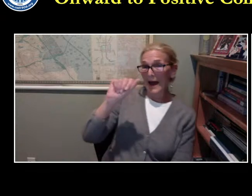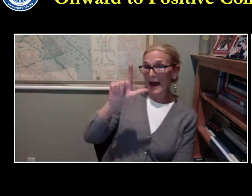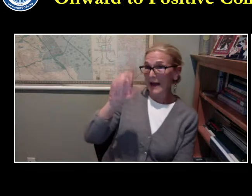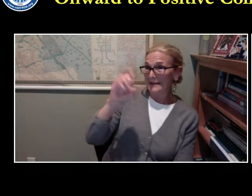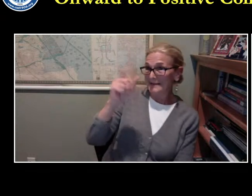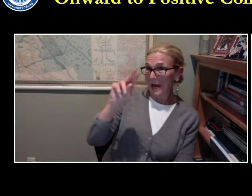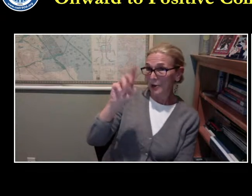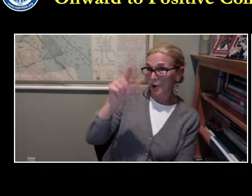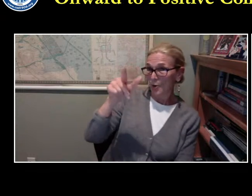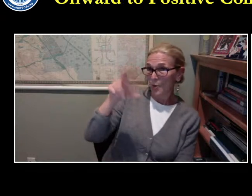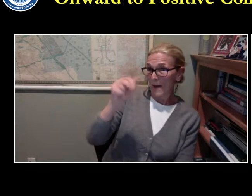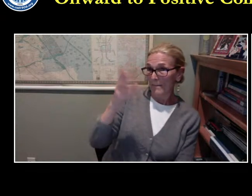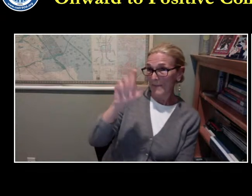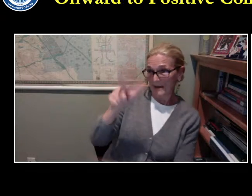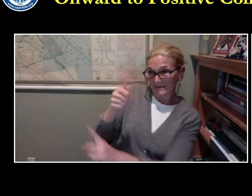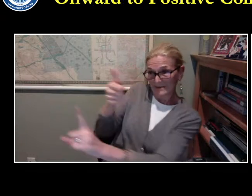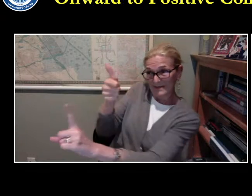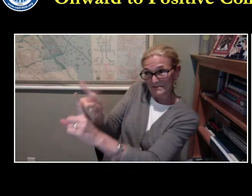language.